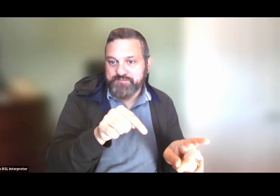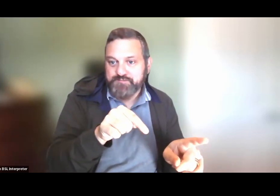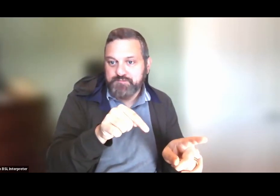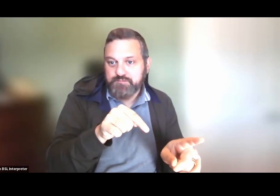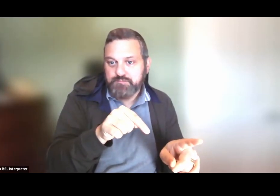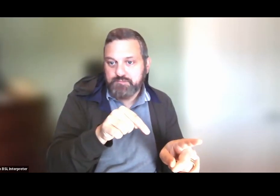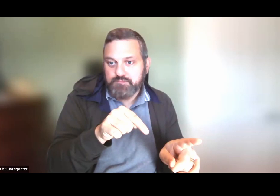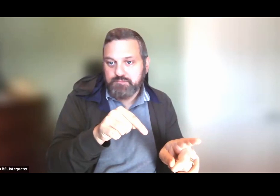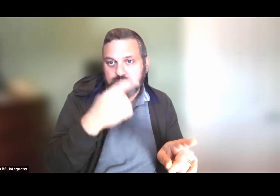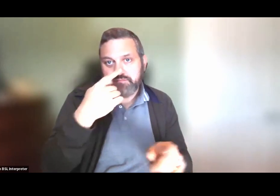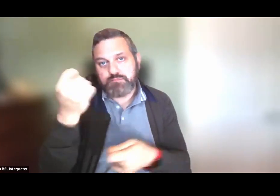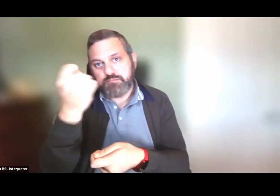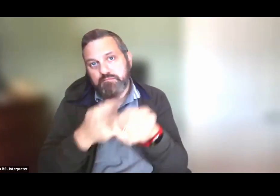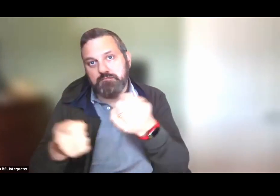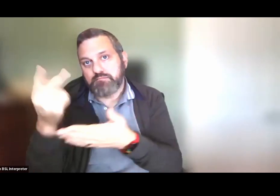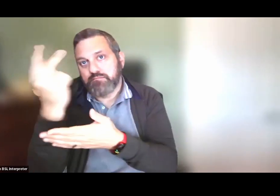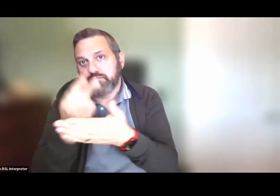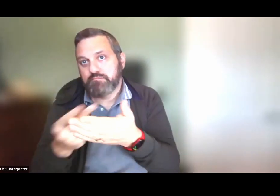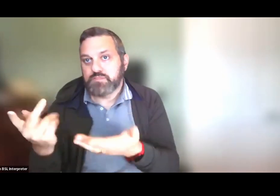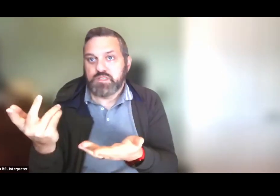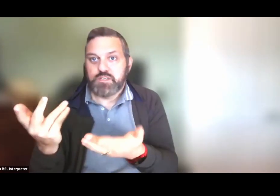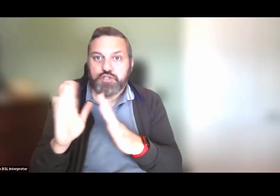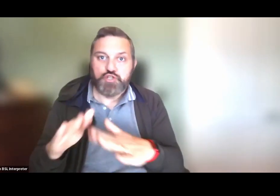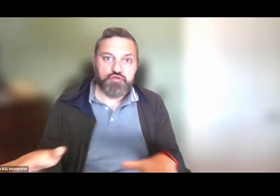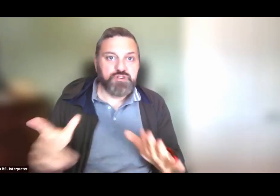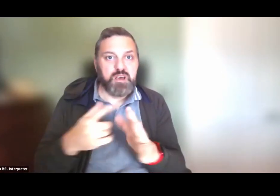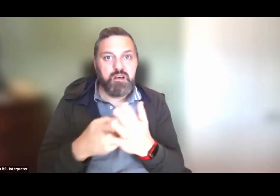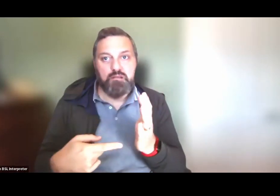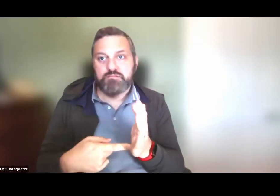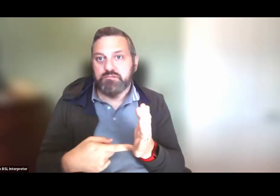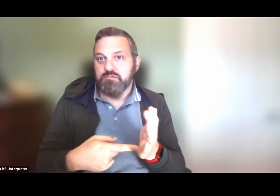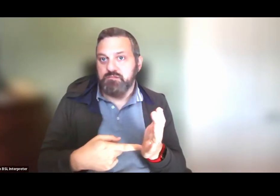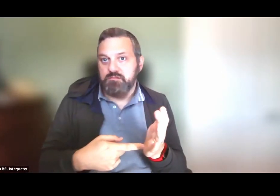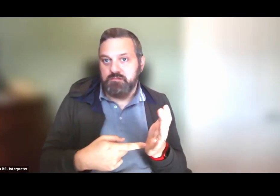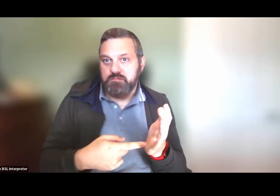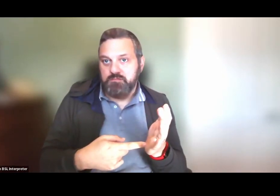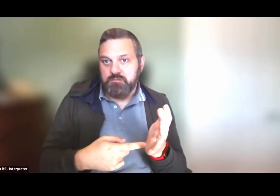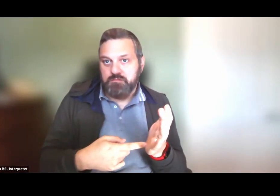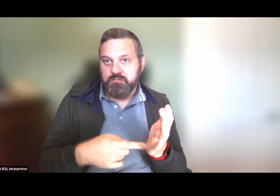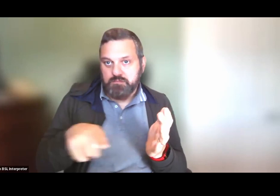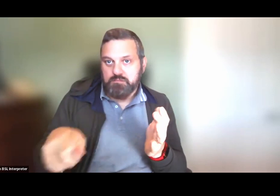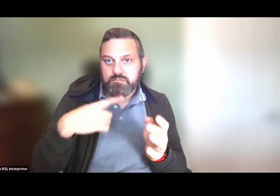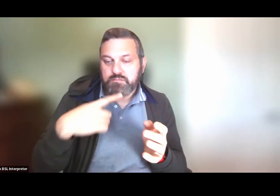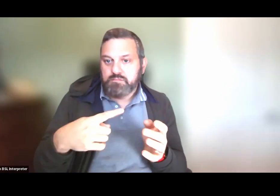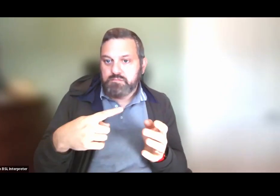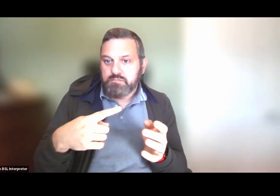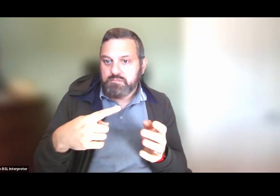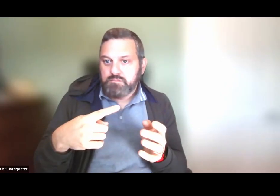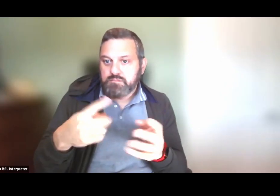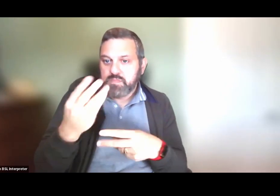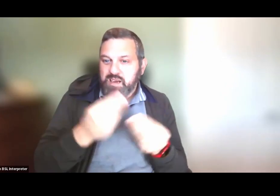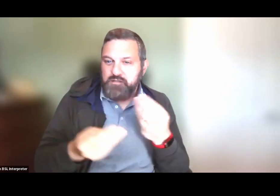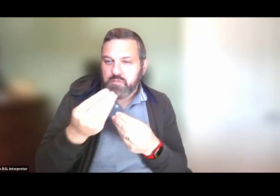into children's art. We can all doodle and draw our own pictures. And it very importantly says, hey, economics is